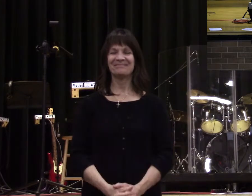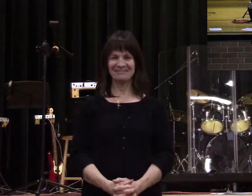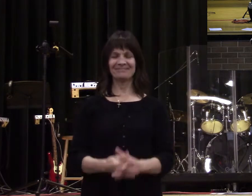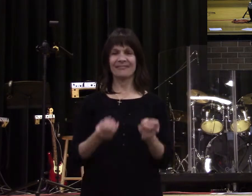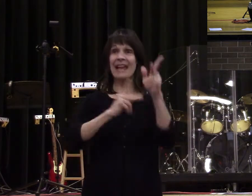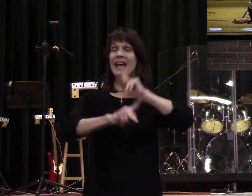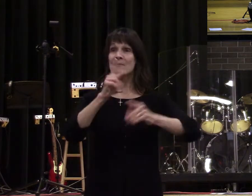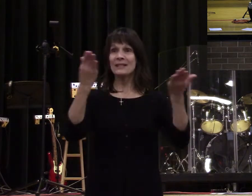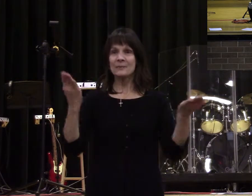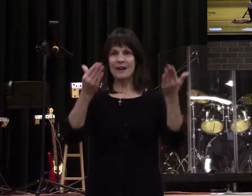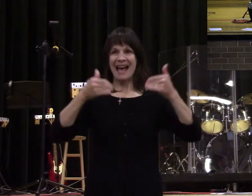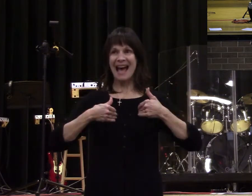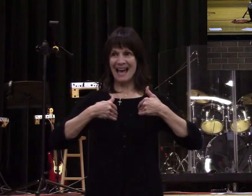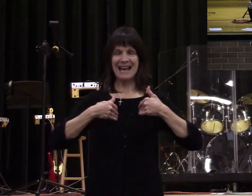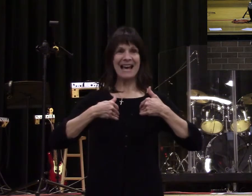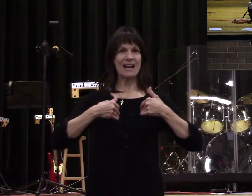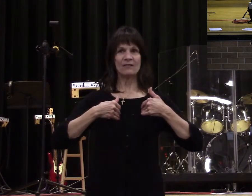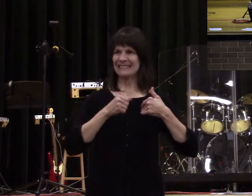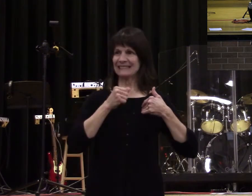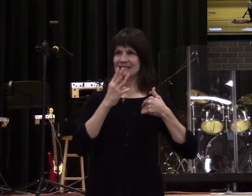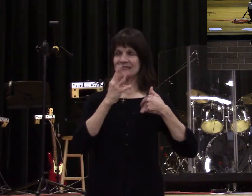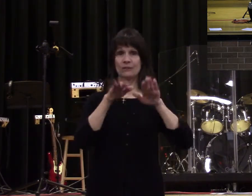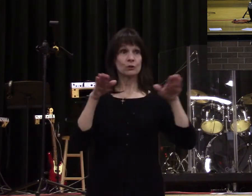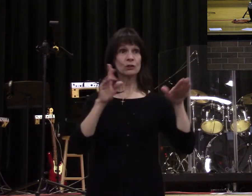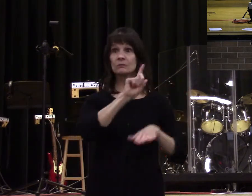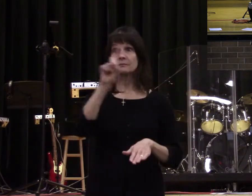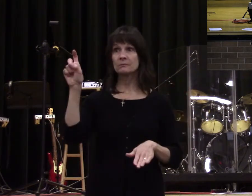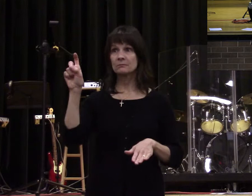How many people here have multiple children?